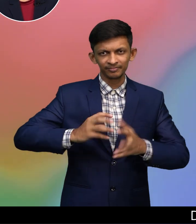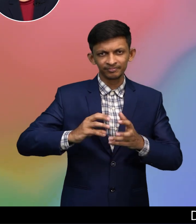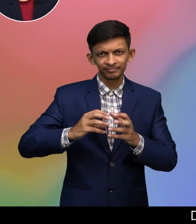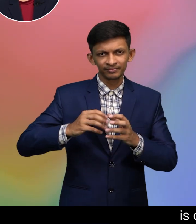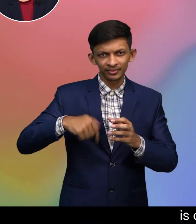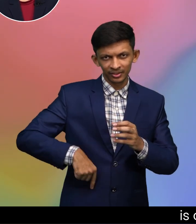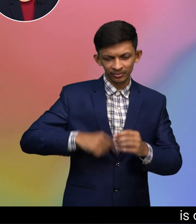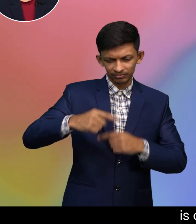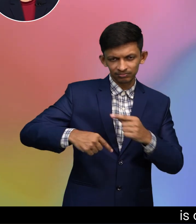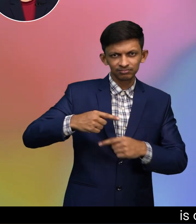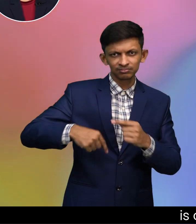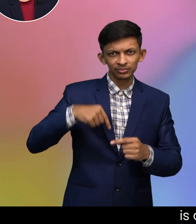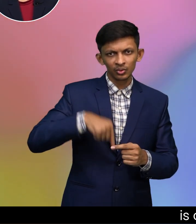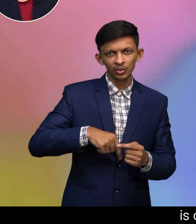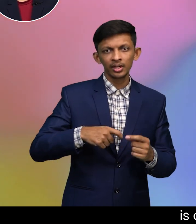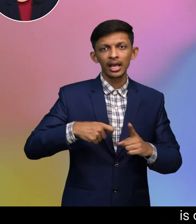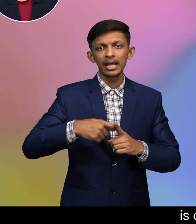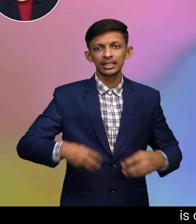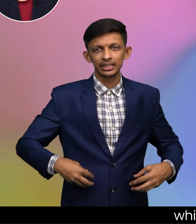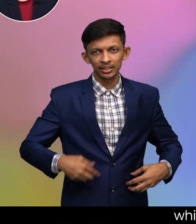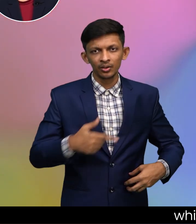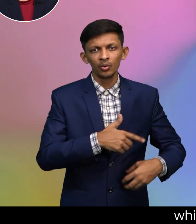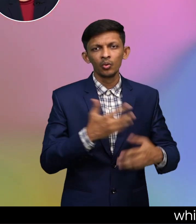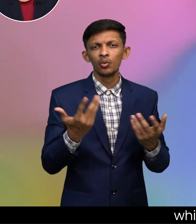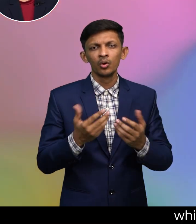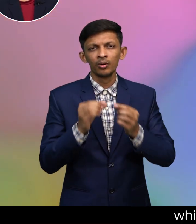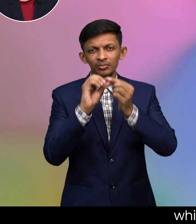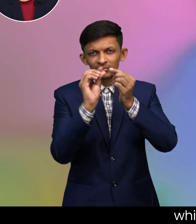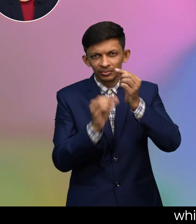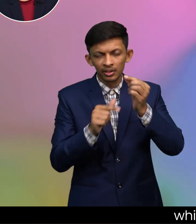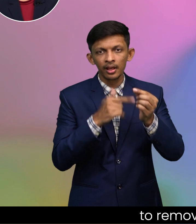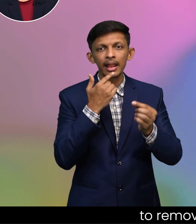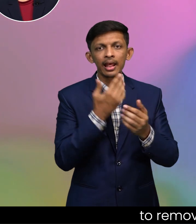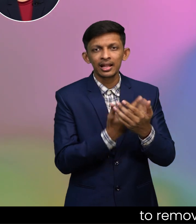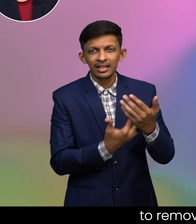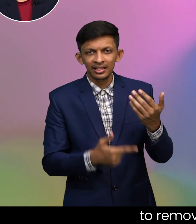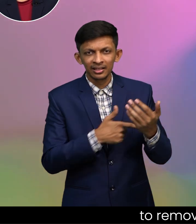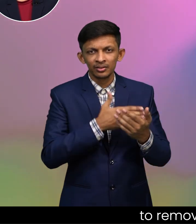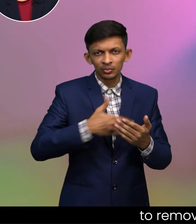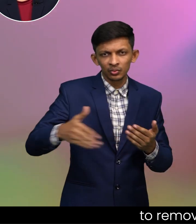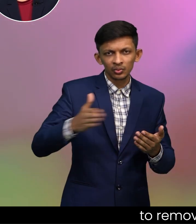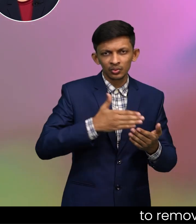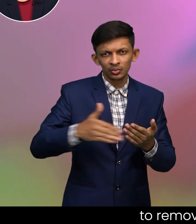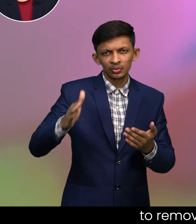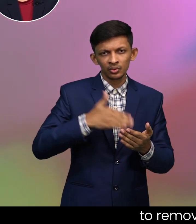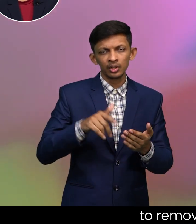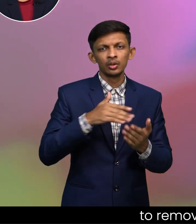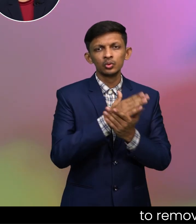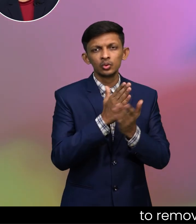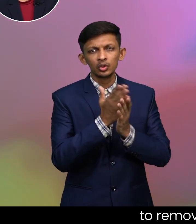and concentration of urine. Kidneys remove nitrogenous waste from body.